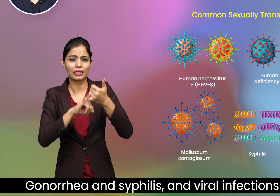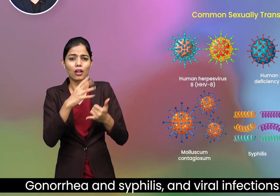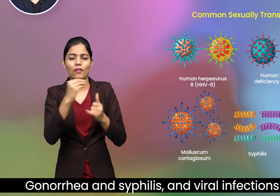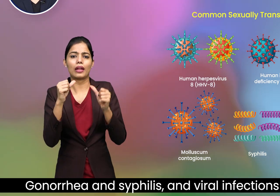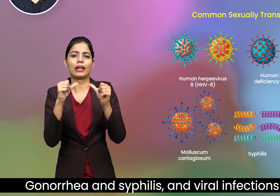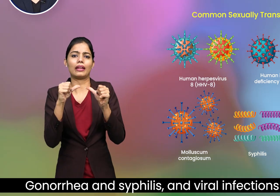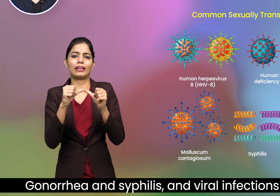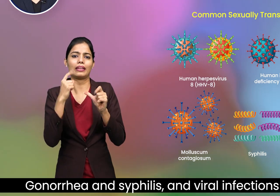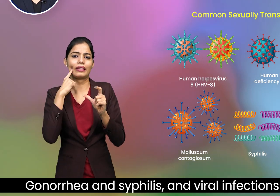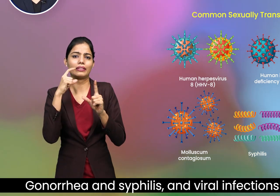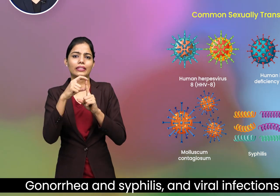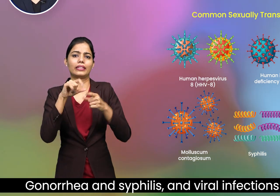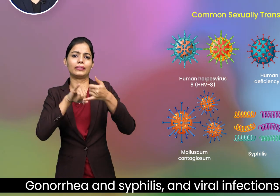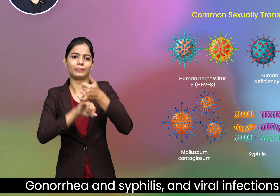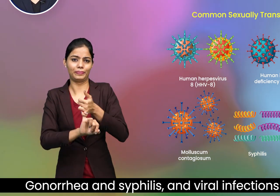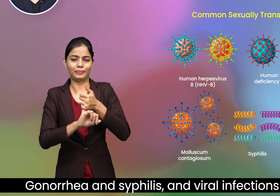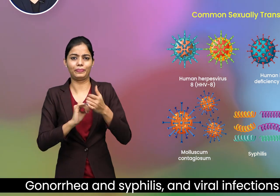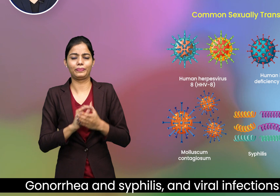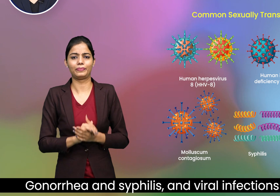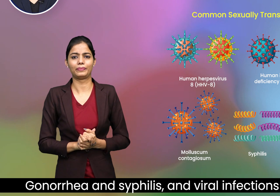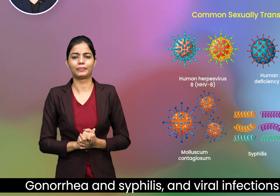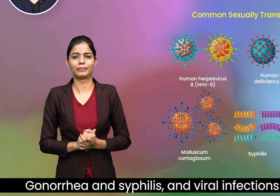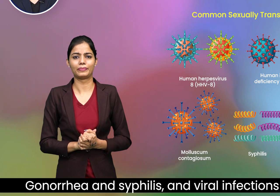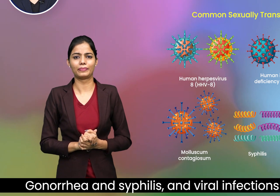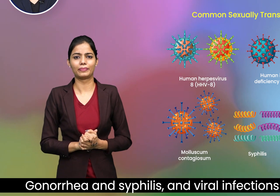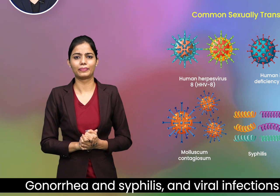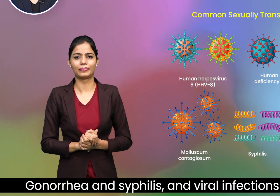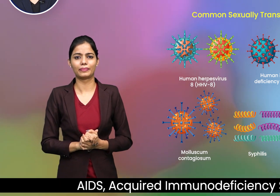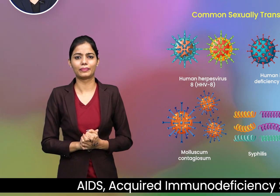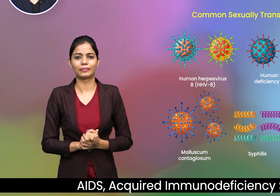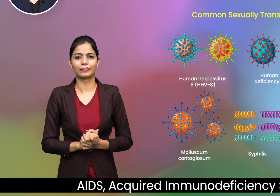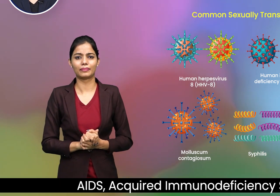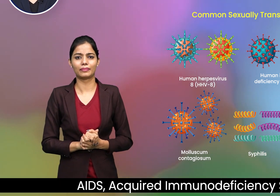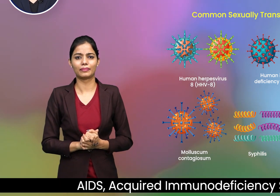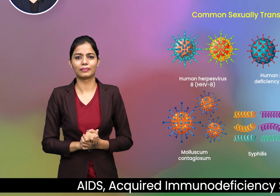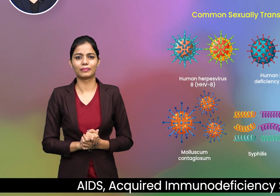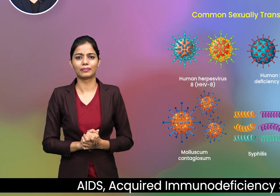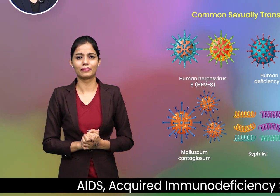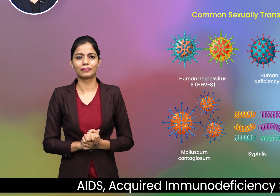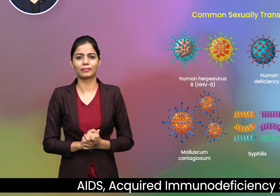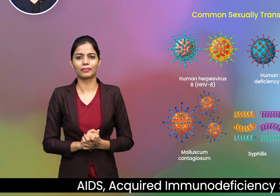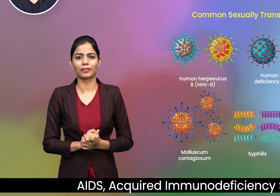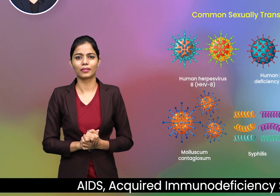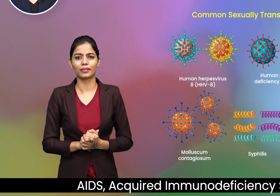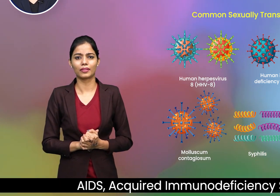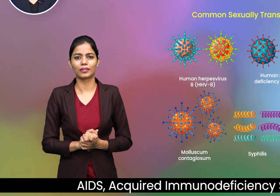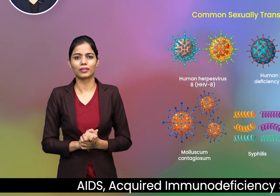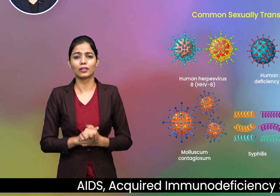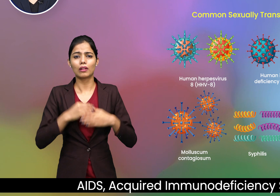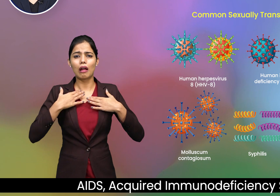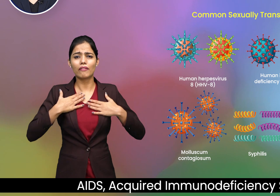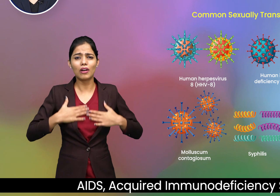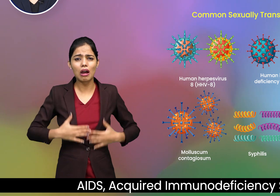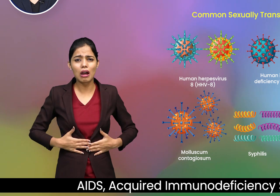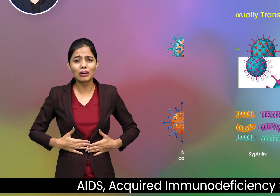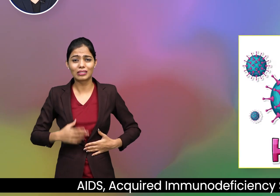and viral infections such as warts and AIDS, acquired immunodeficiency